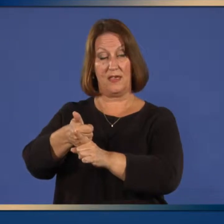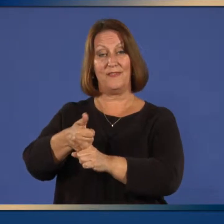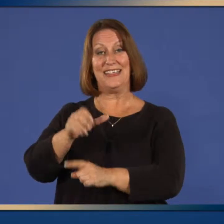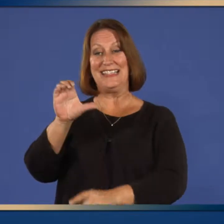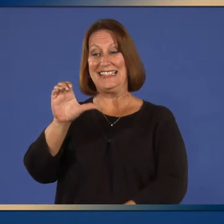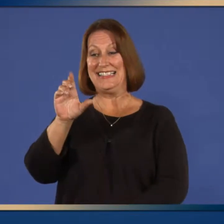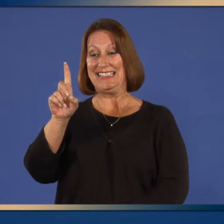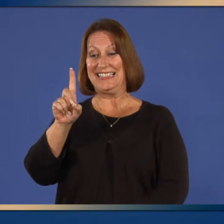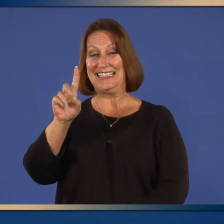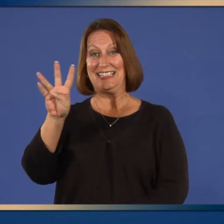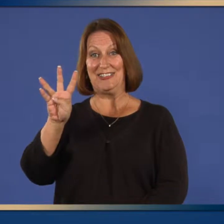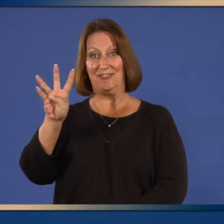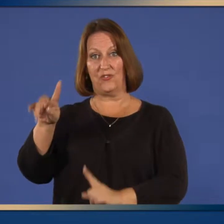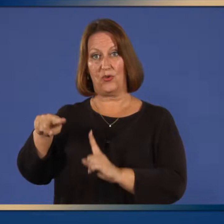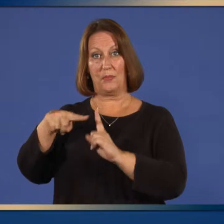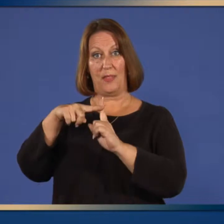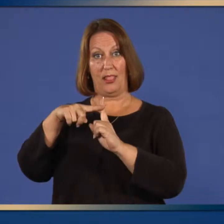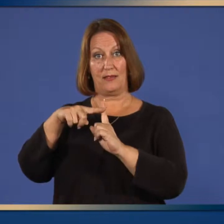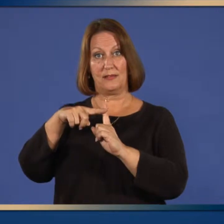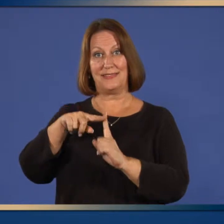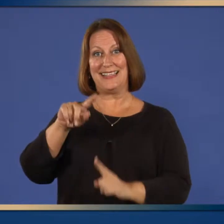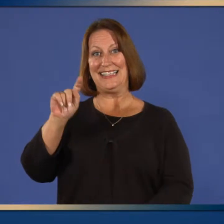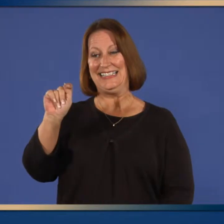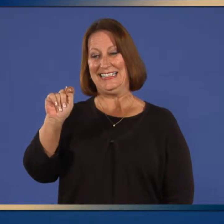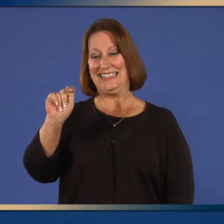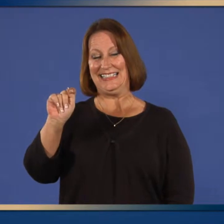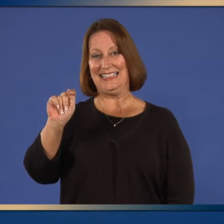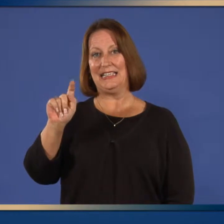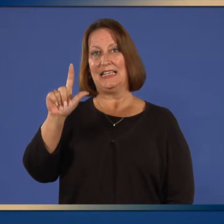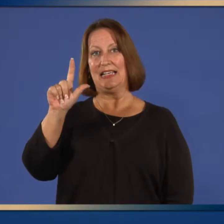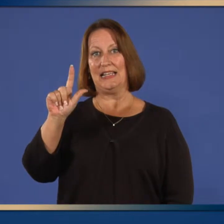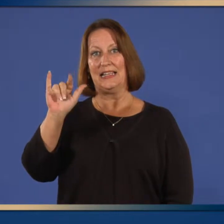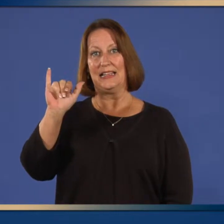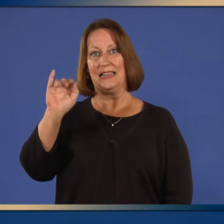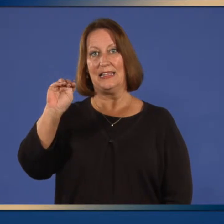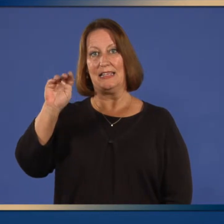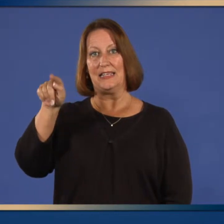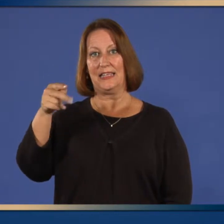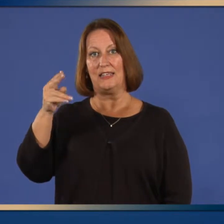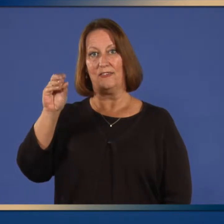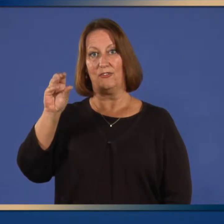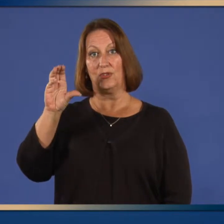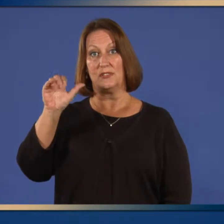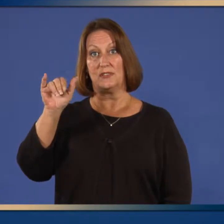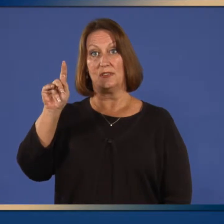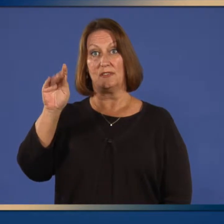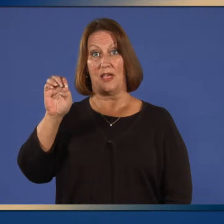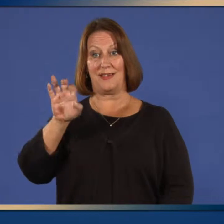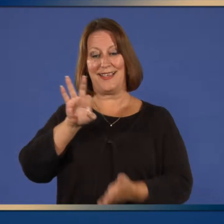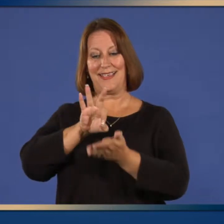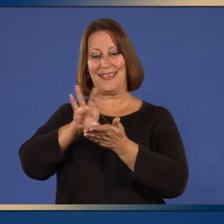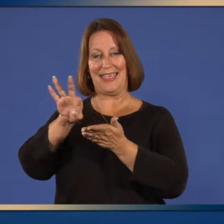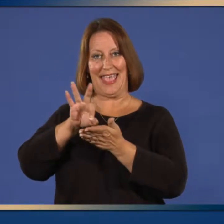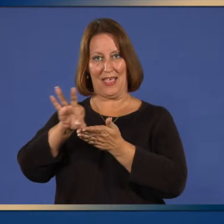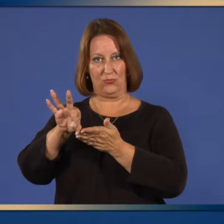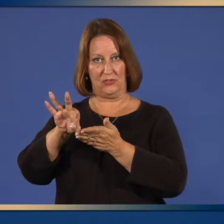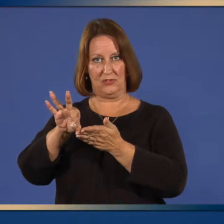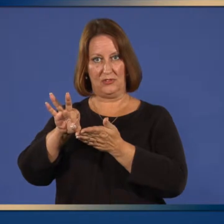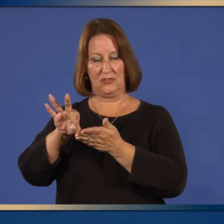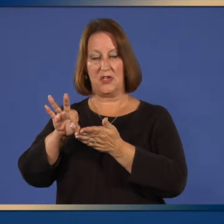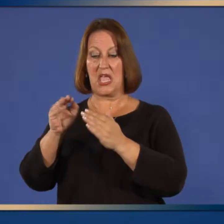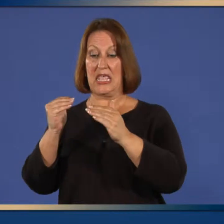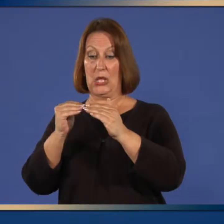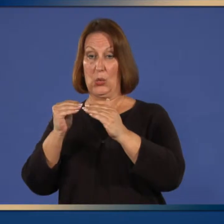with CD4 plus T lymphocyte counts of greater than or equal to 200